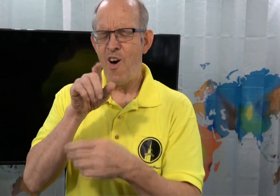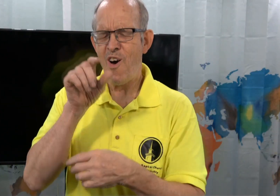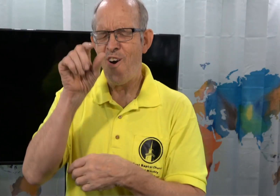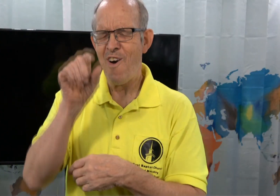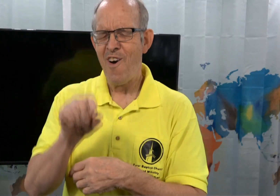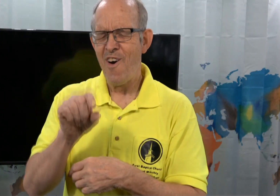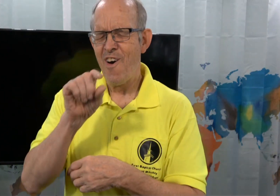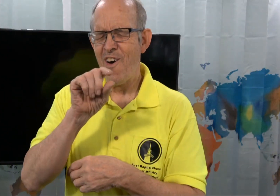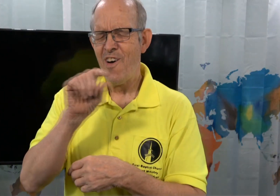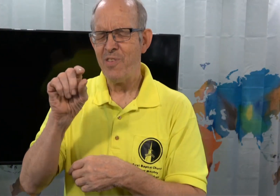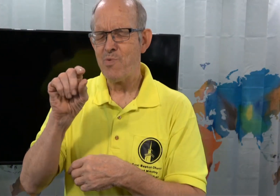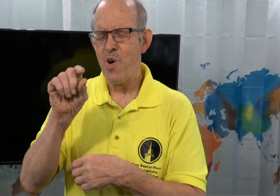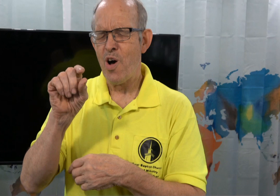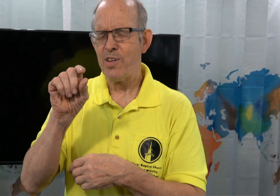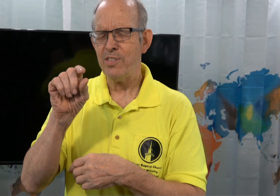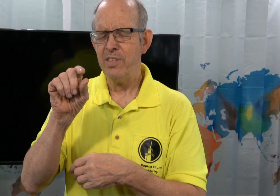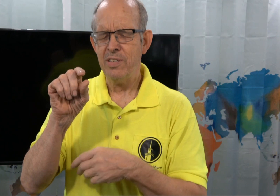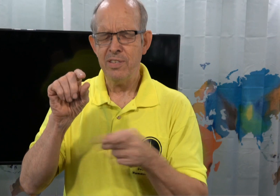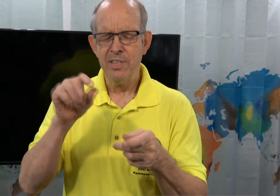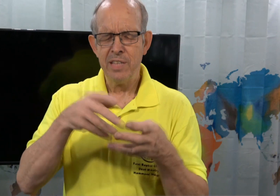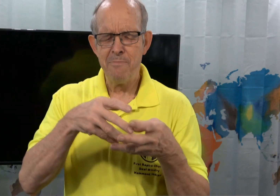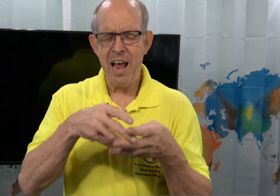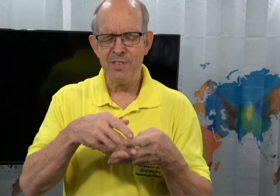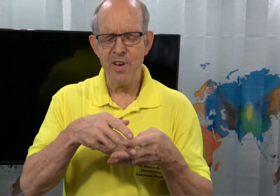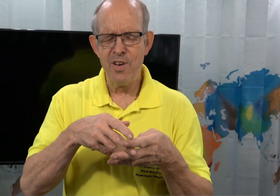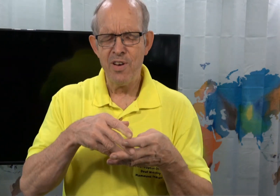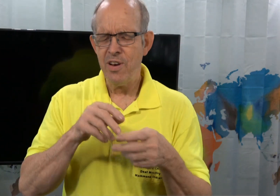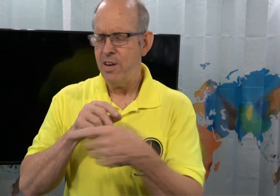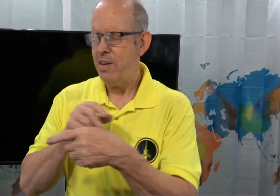Ah, the cross, the maker.